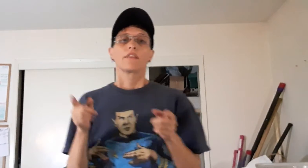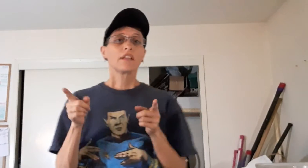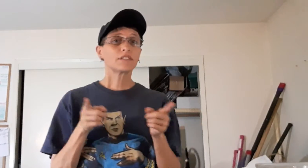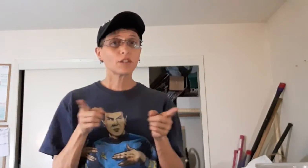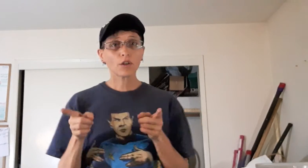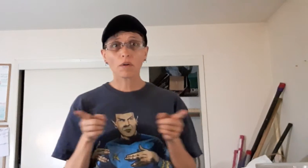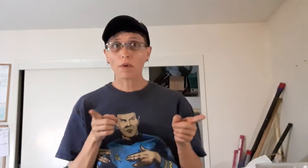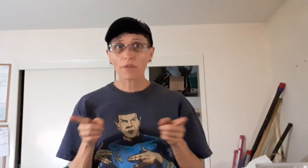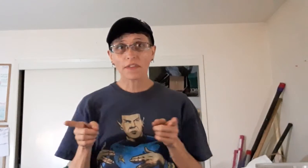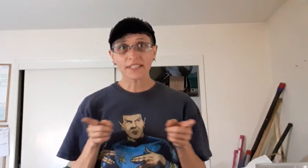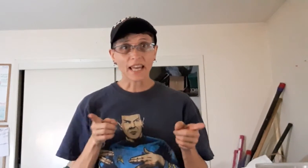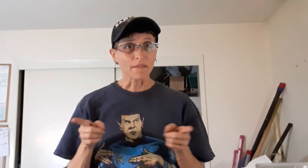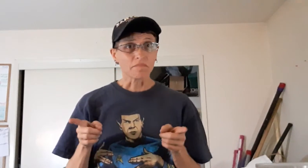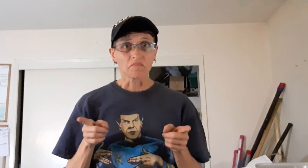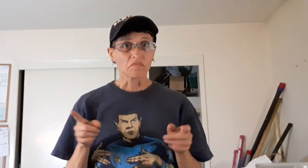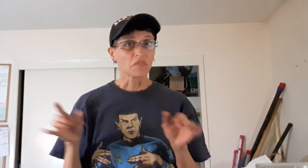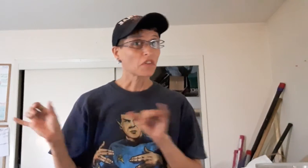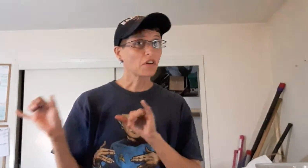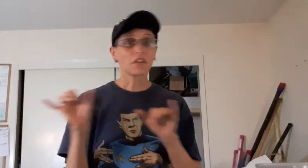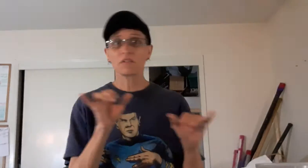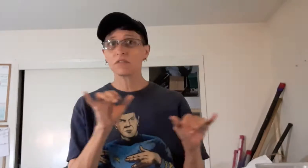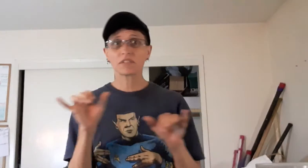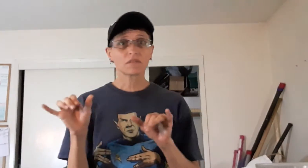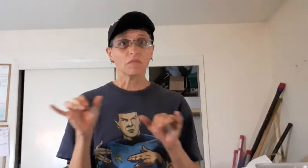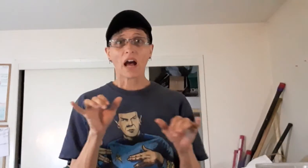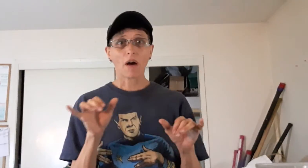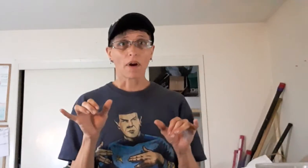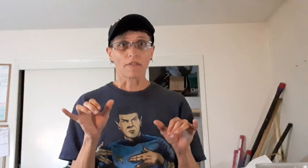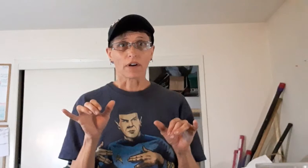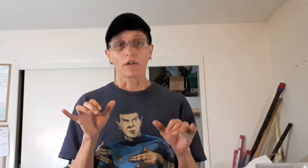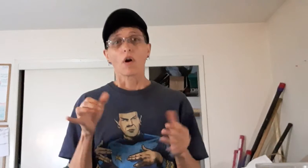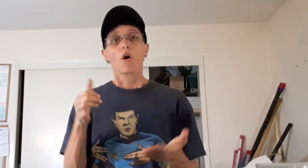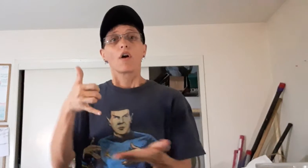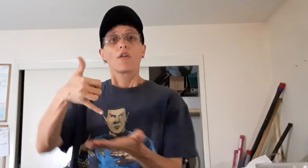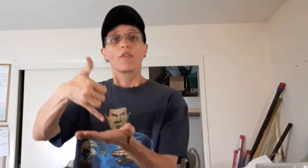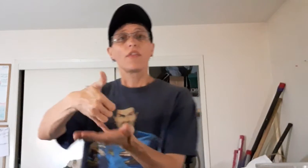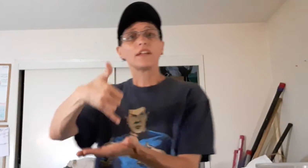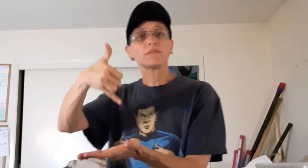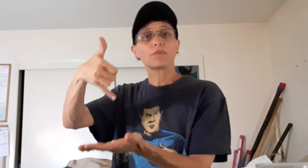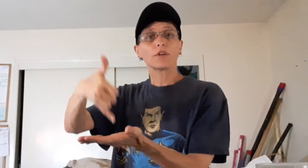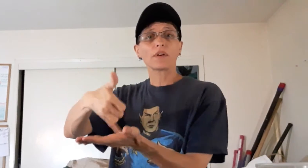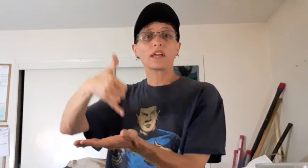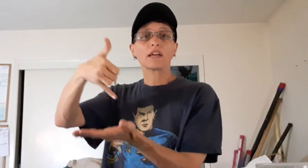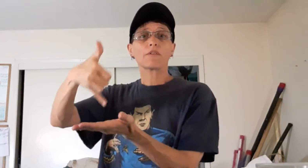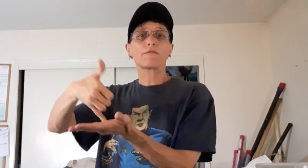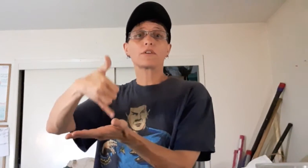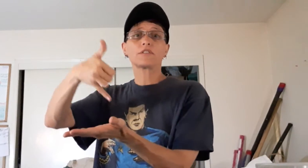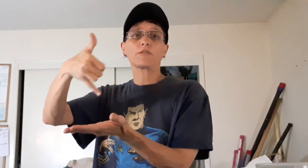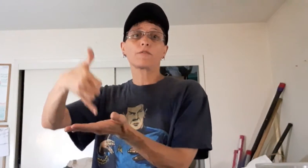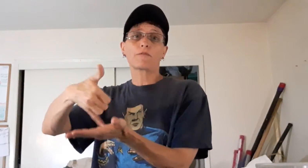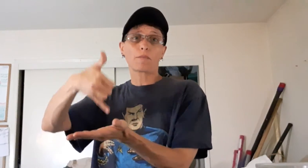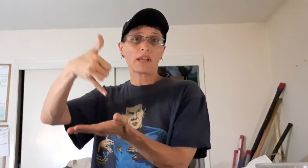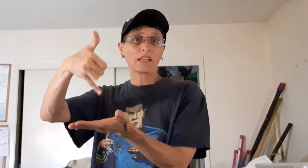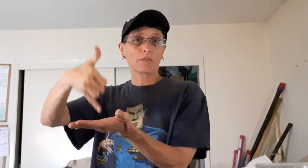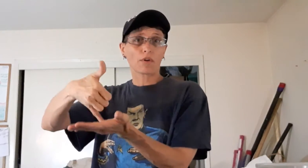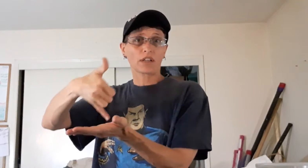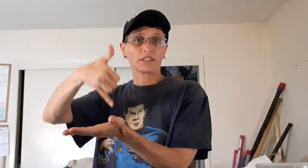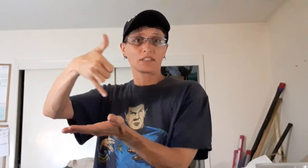These two are both the same. They're used, however. This brewing refers to a fermenting process where